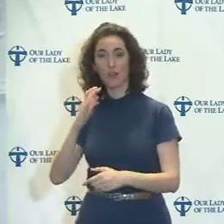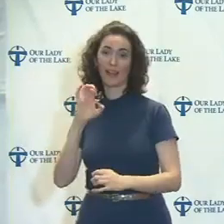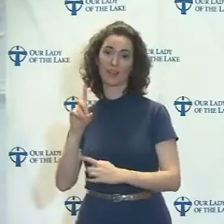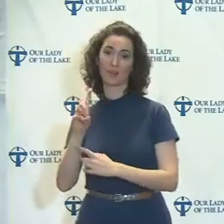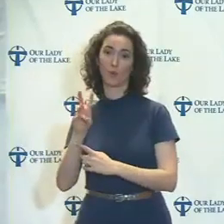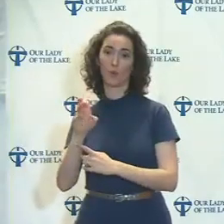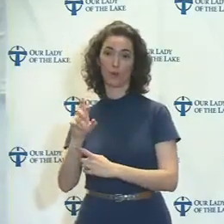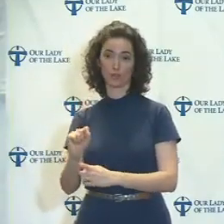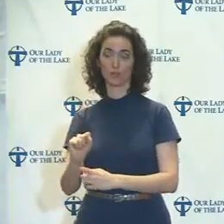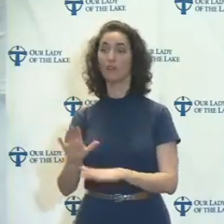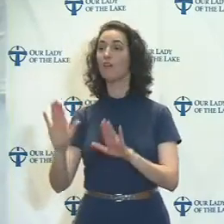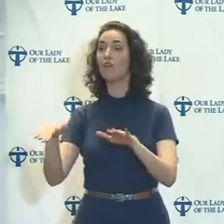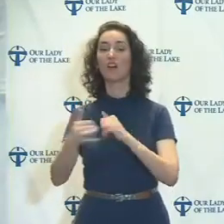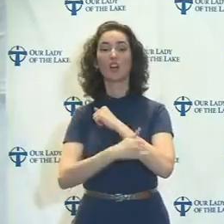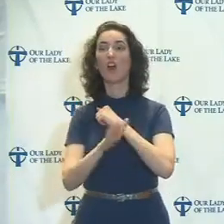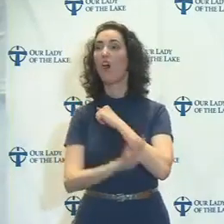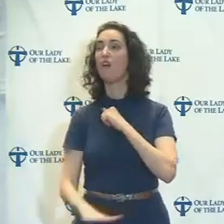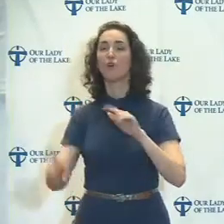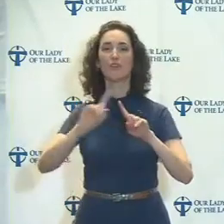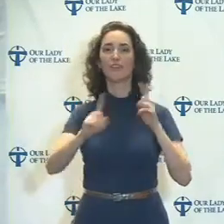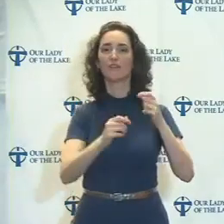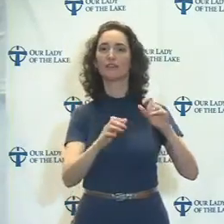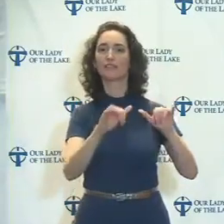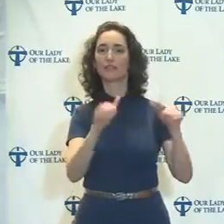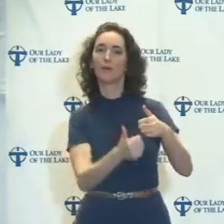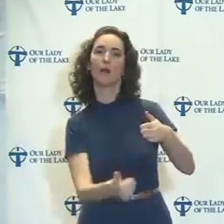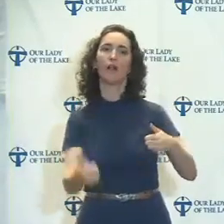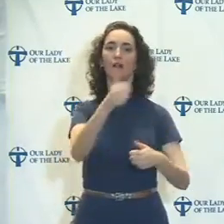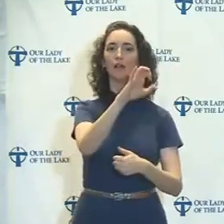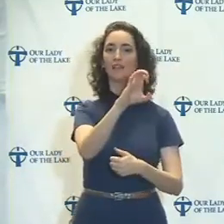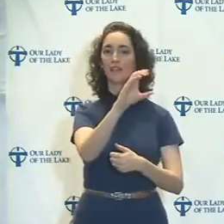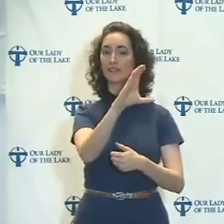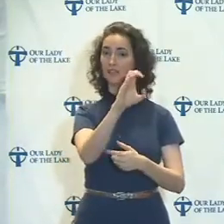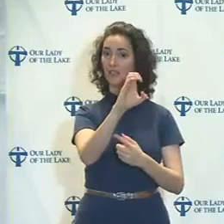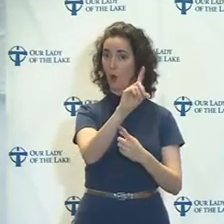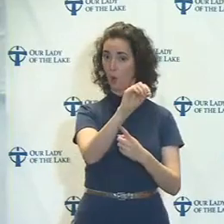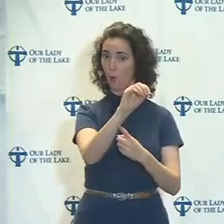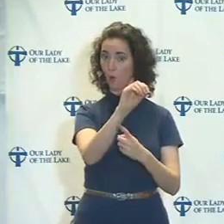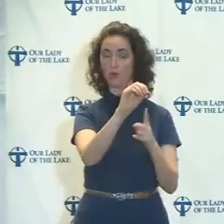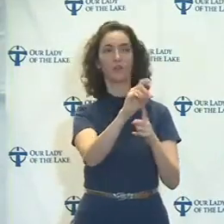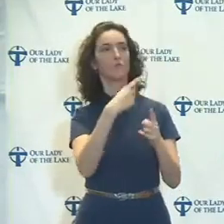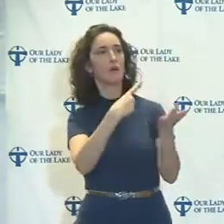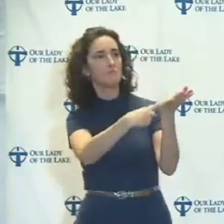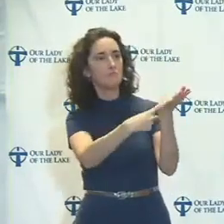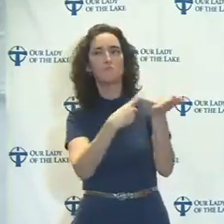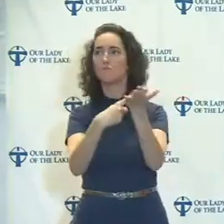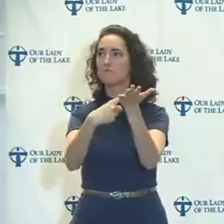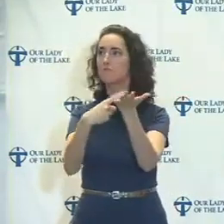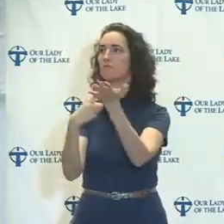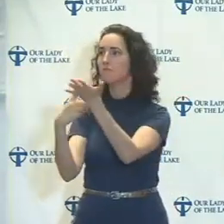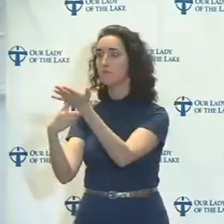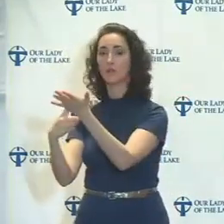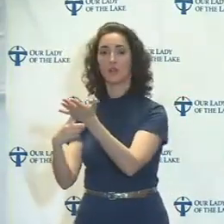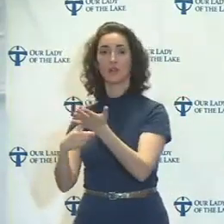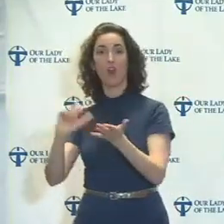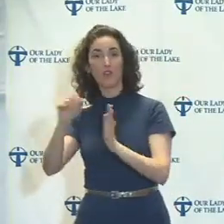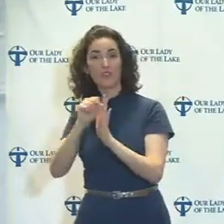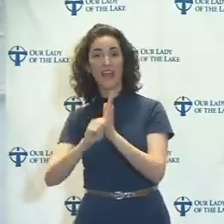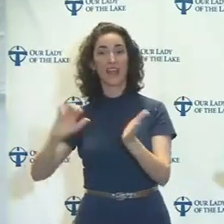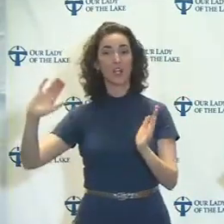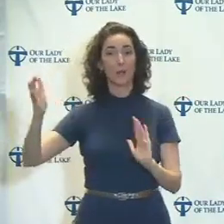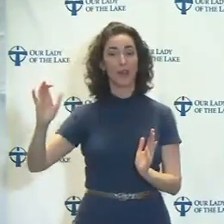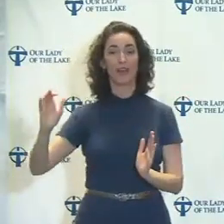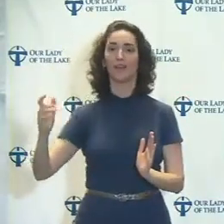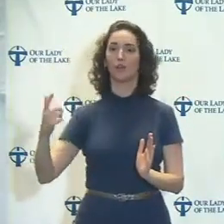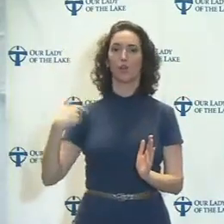of CEOs of systems around the country, and Louisiana has done remarkably well when we compare ourselves to others, and I think that's due to